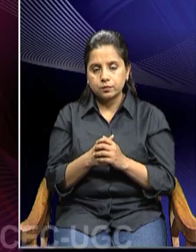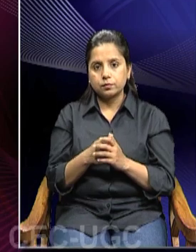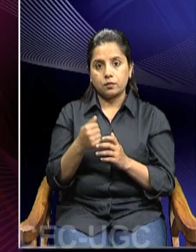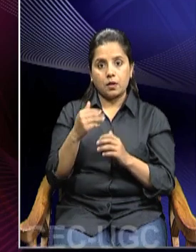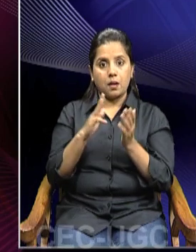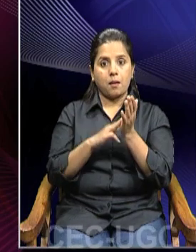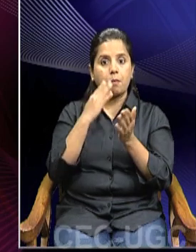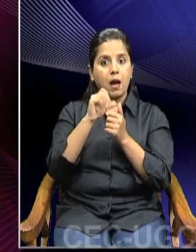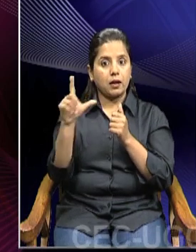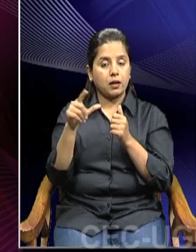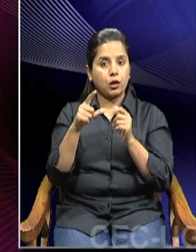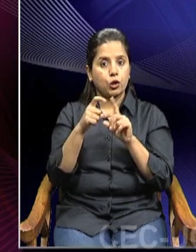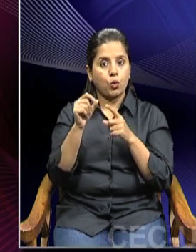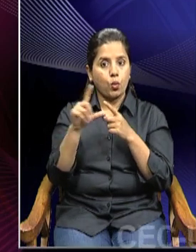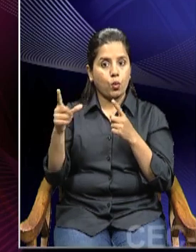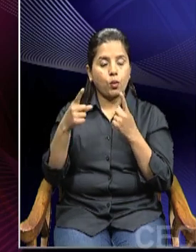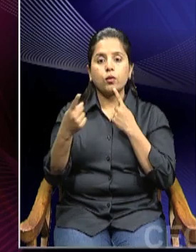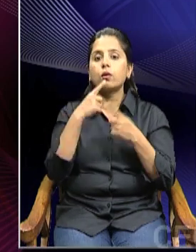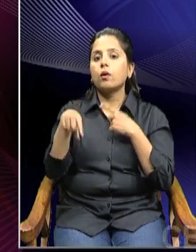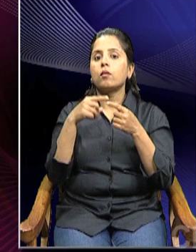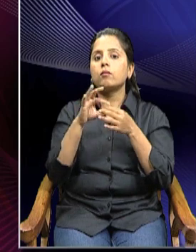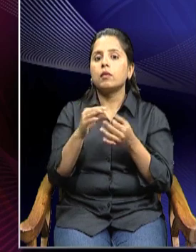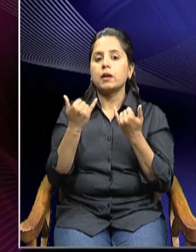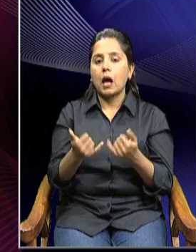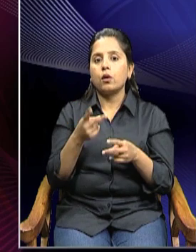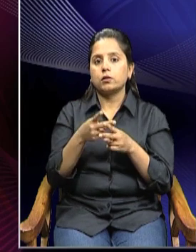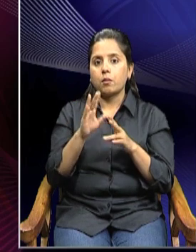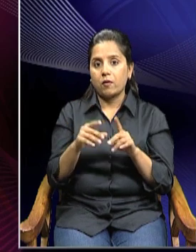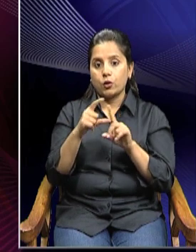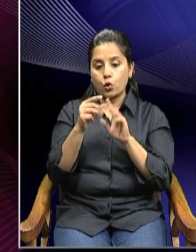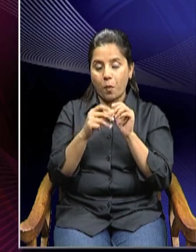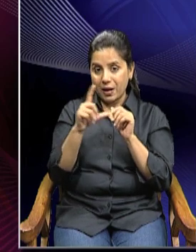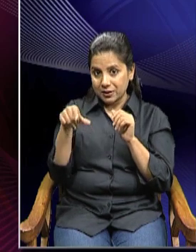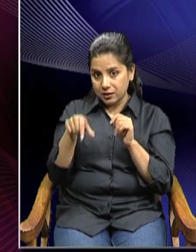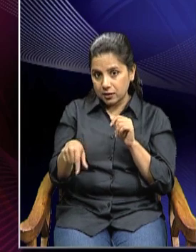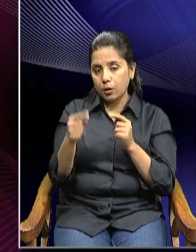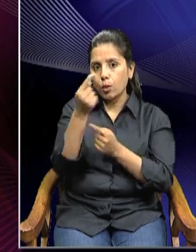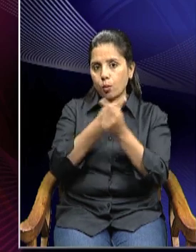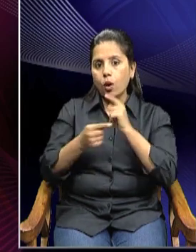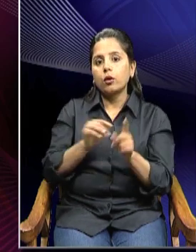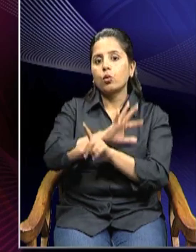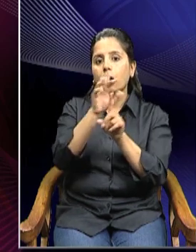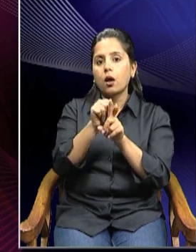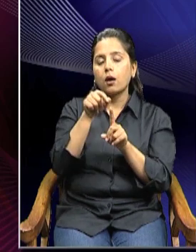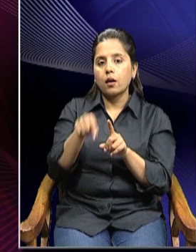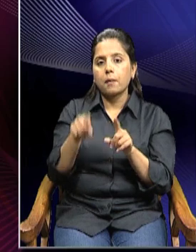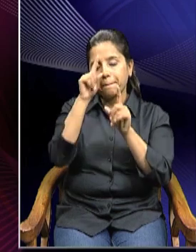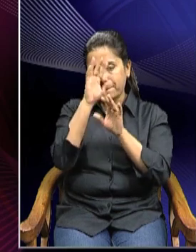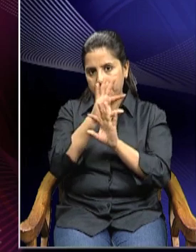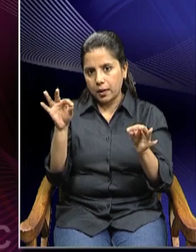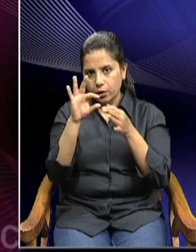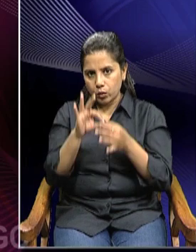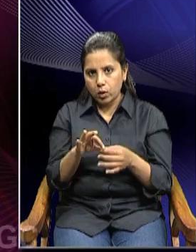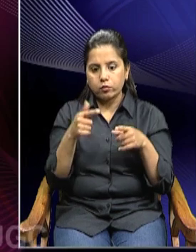Michael Doyle talks about existence of domestic political cultures based on peaceful